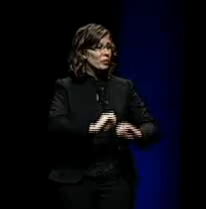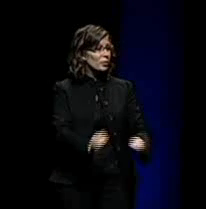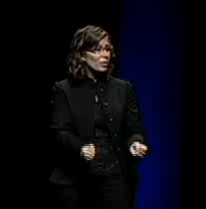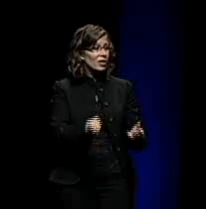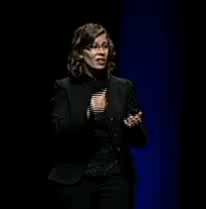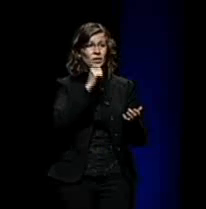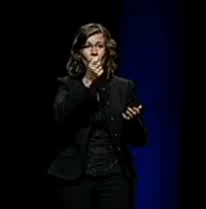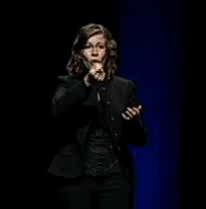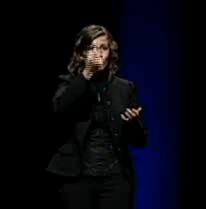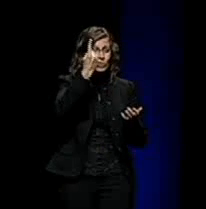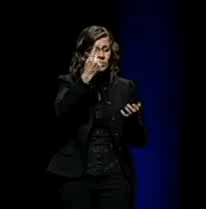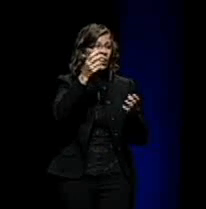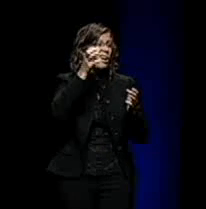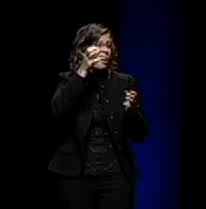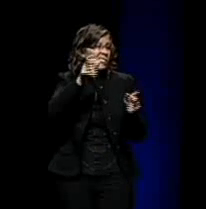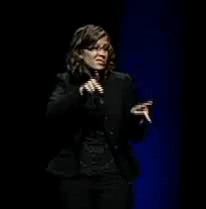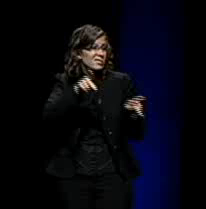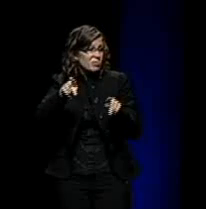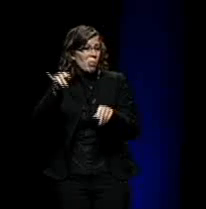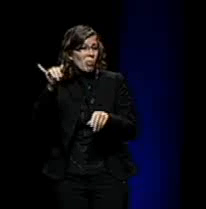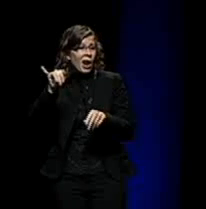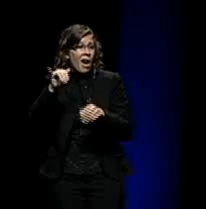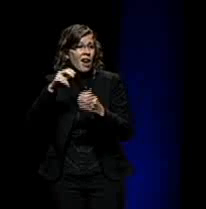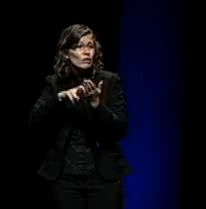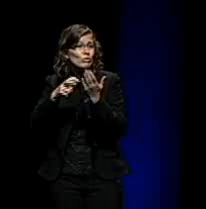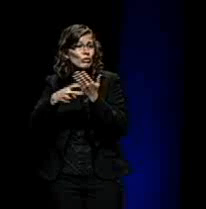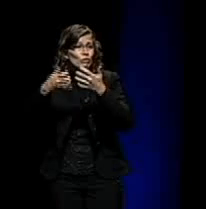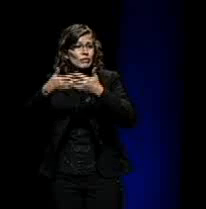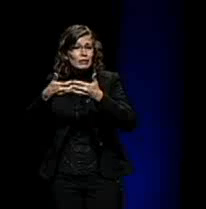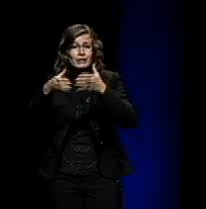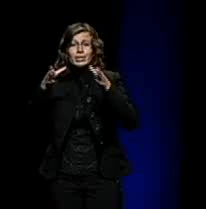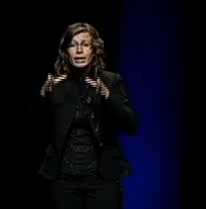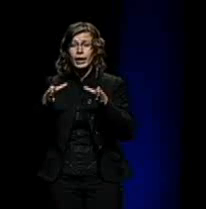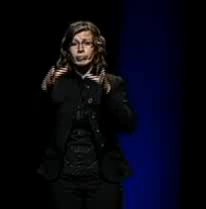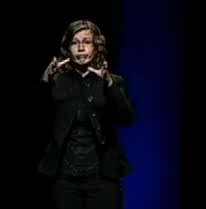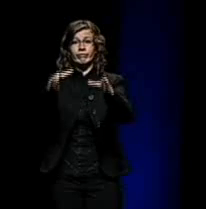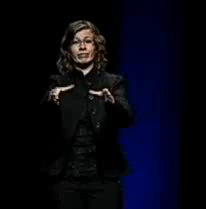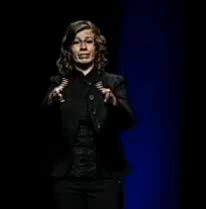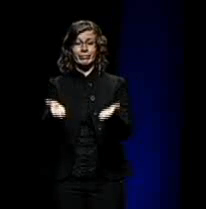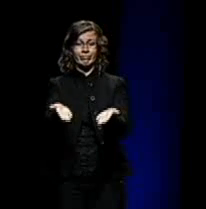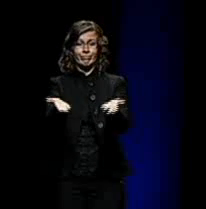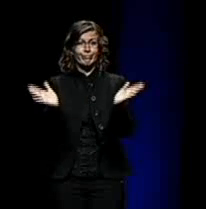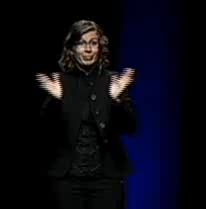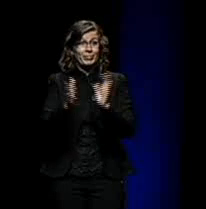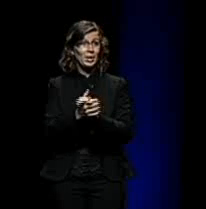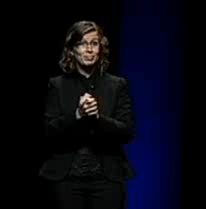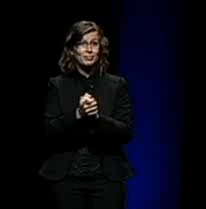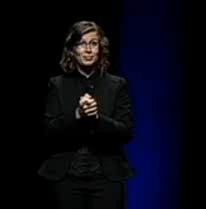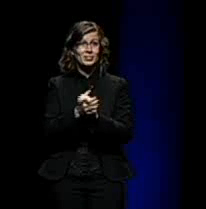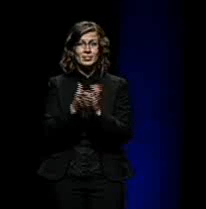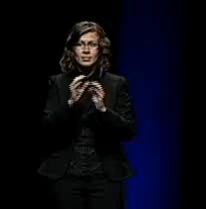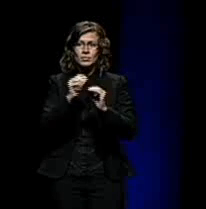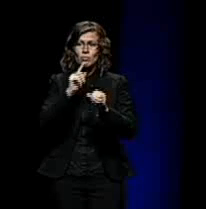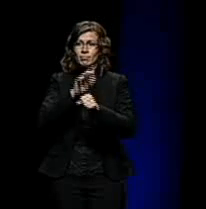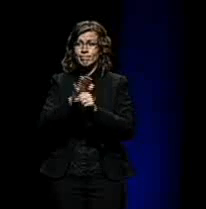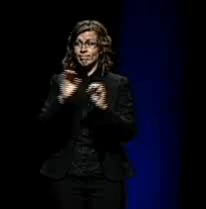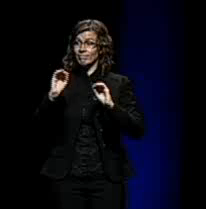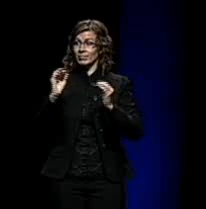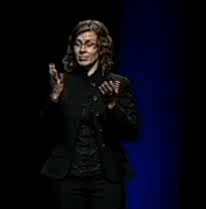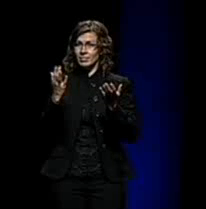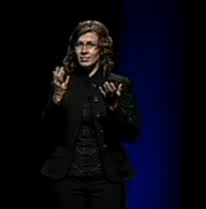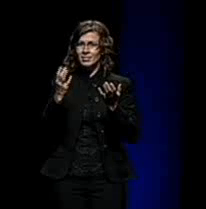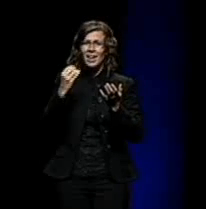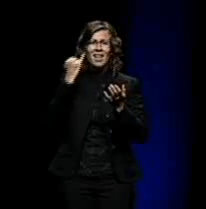delivering you a toaster that can make toast, then all of this is for naught. Because if you don't have